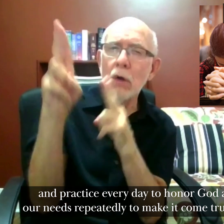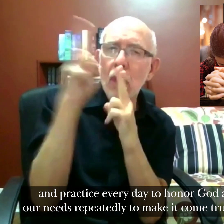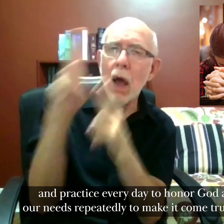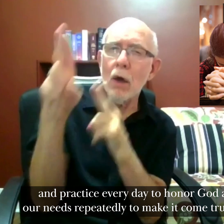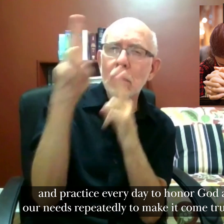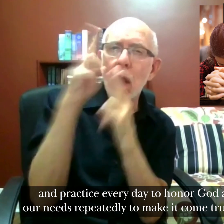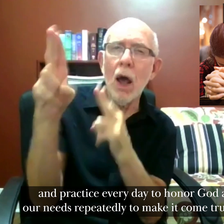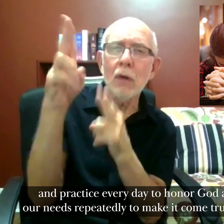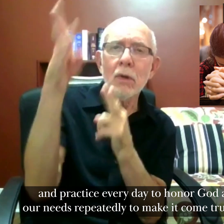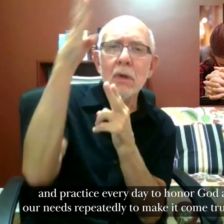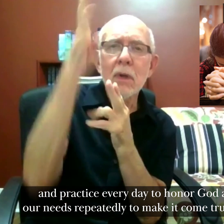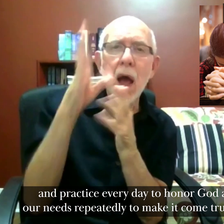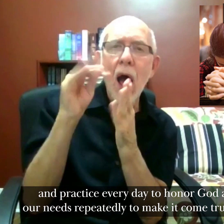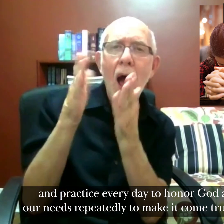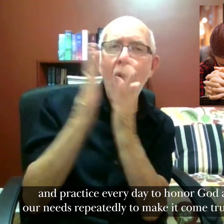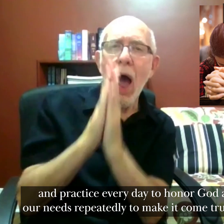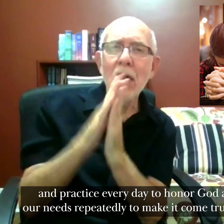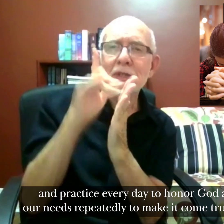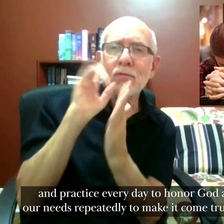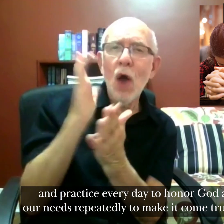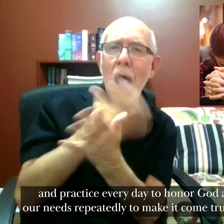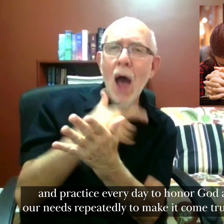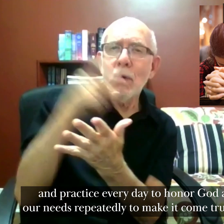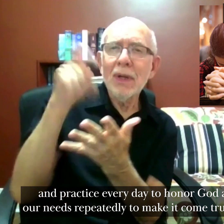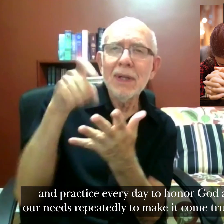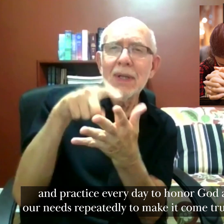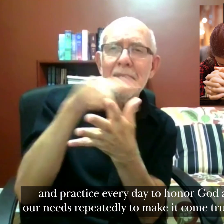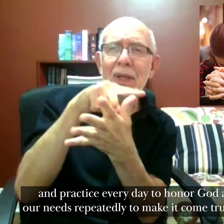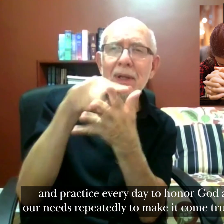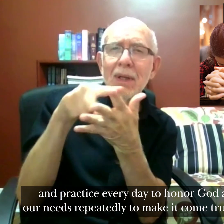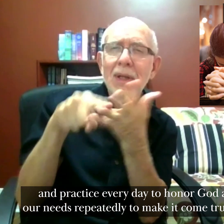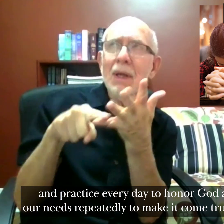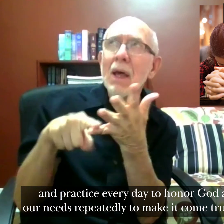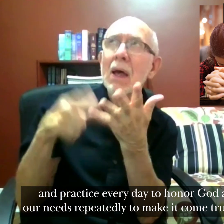ask for our needs repeatedly to make it come true in our lives.